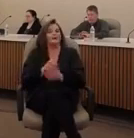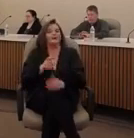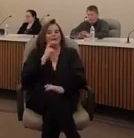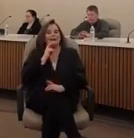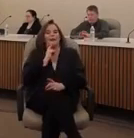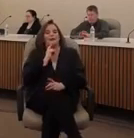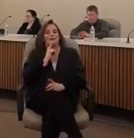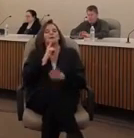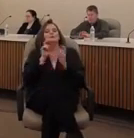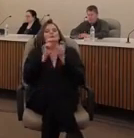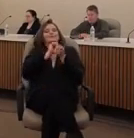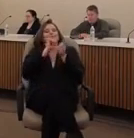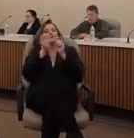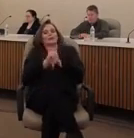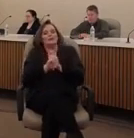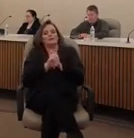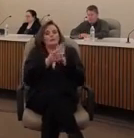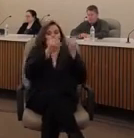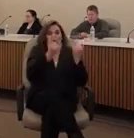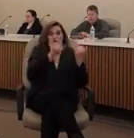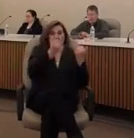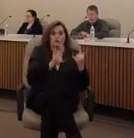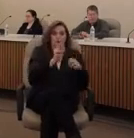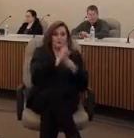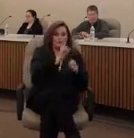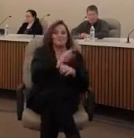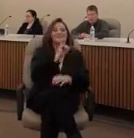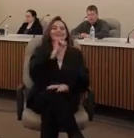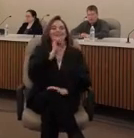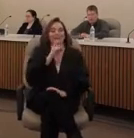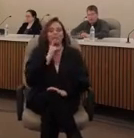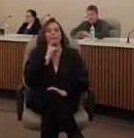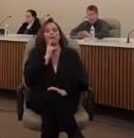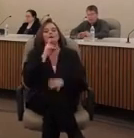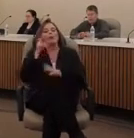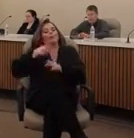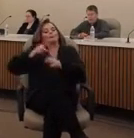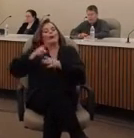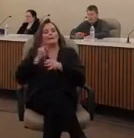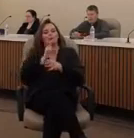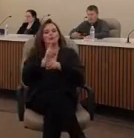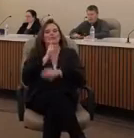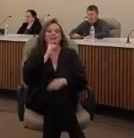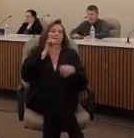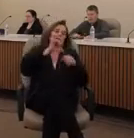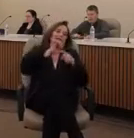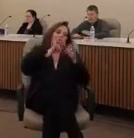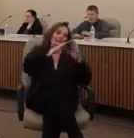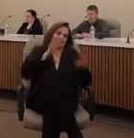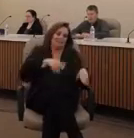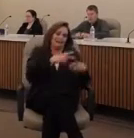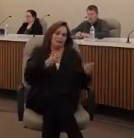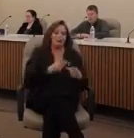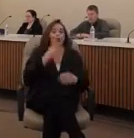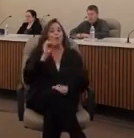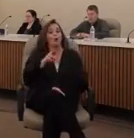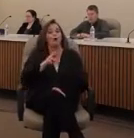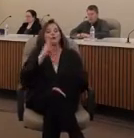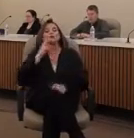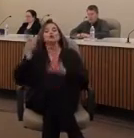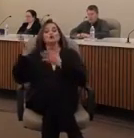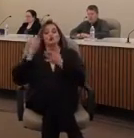modify the current use as long as the primary use is either gas station or service, and we